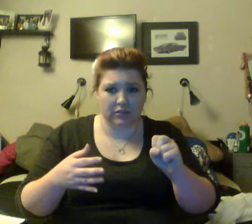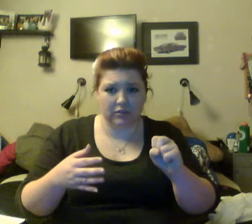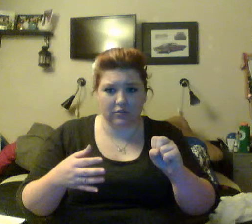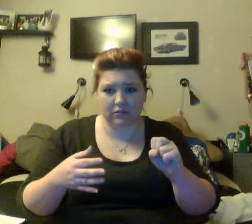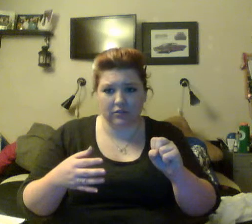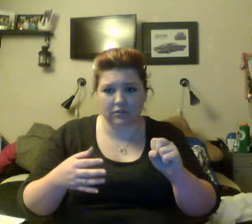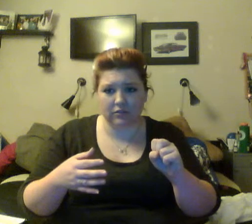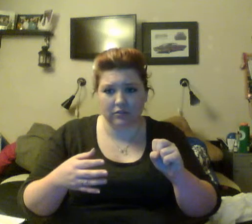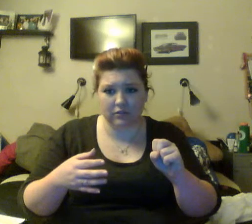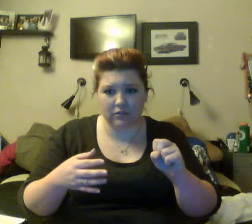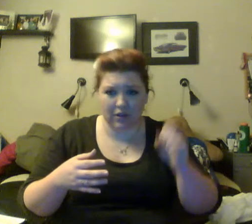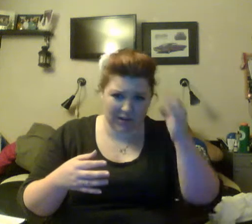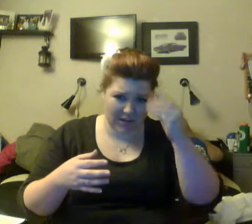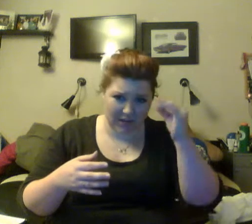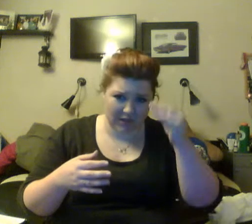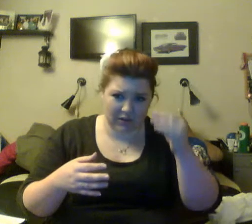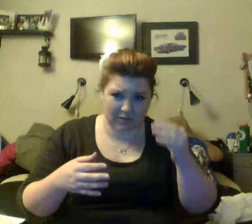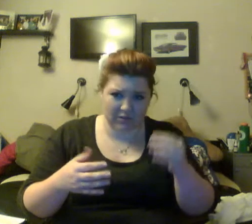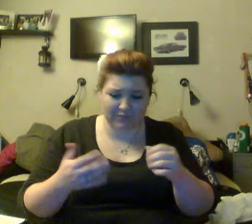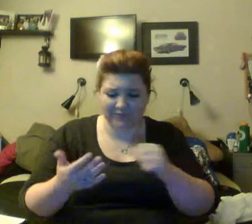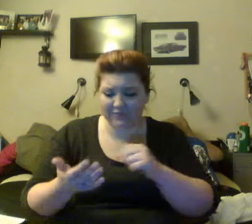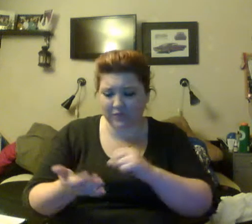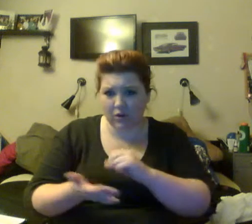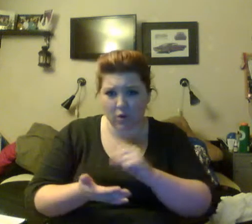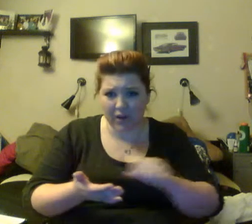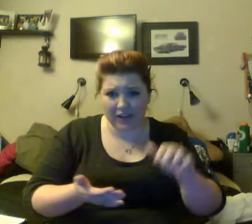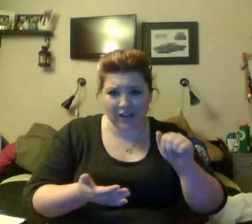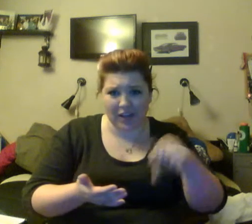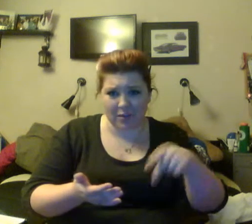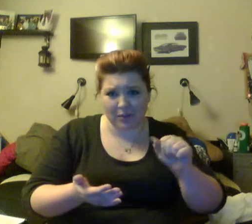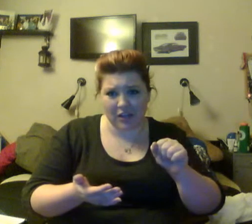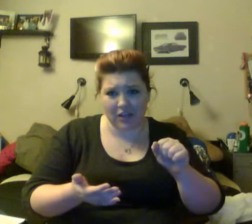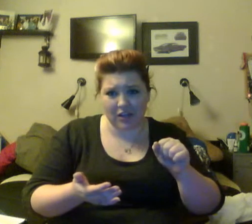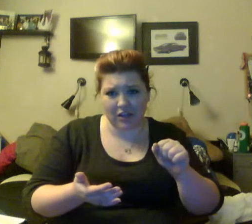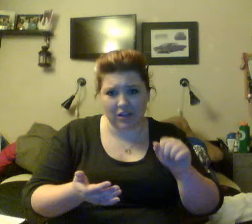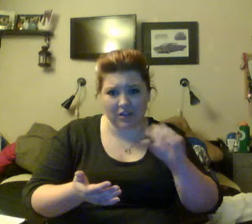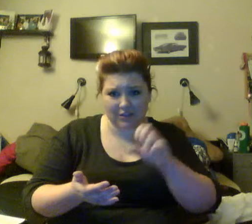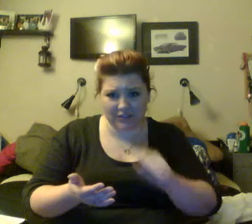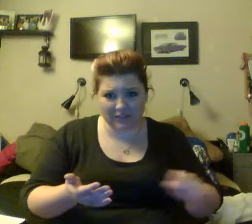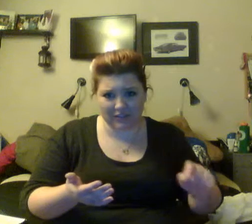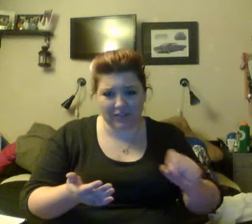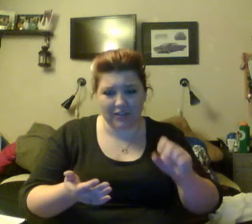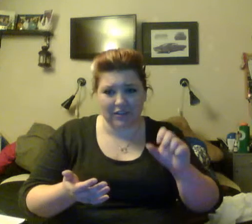They learned about writing the psychology paper, APA style, and how to put the paper together,